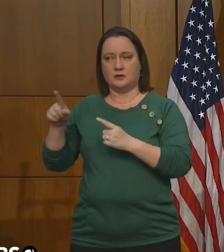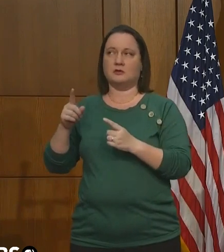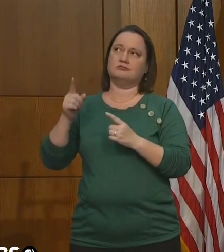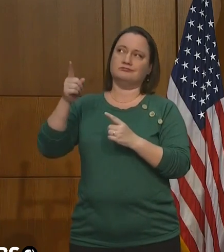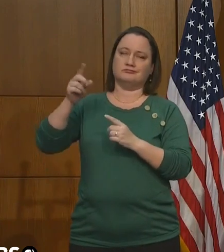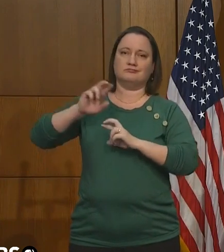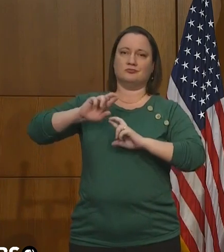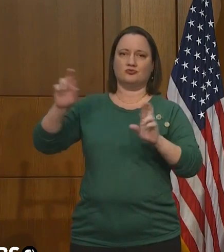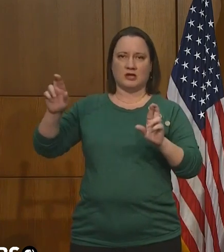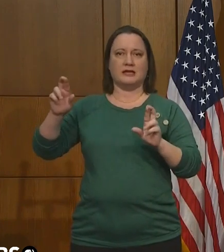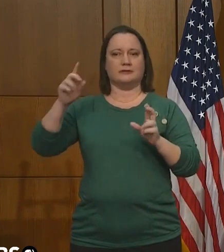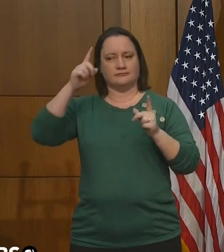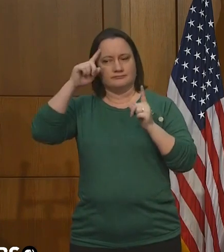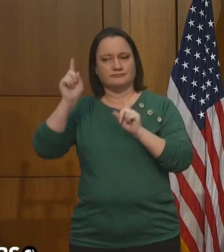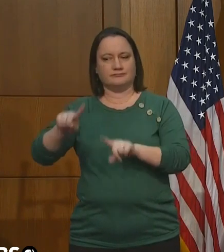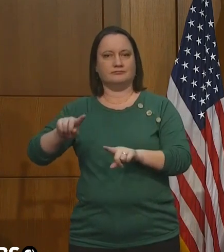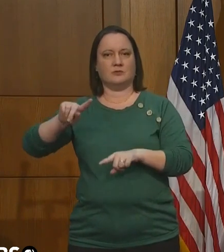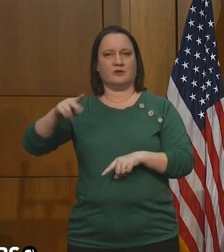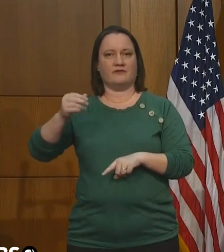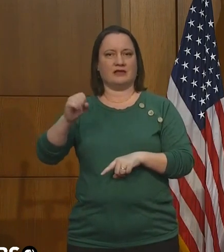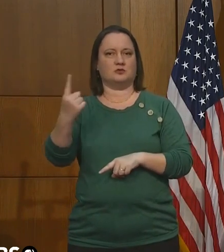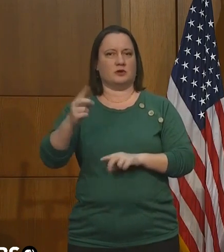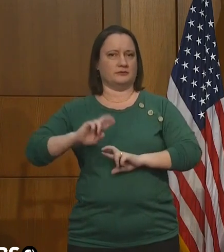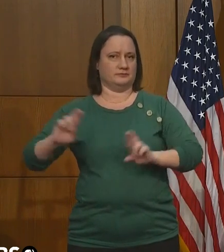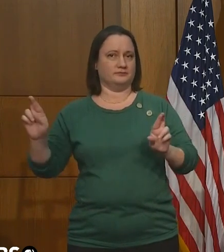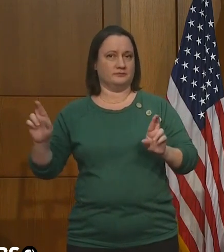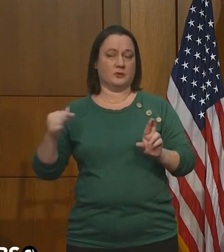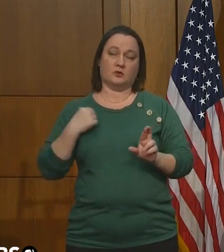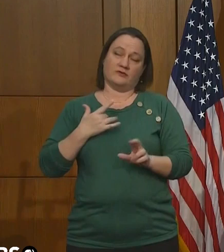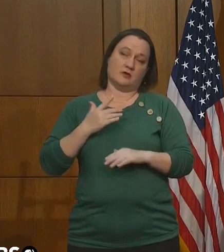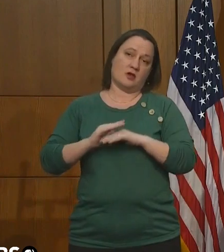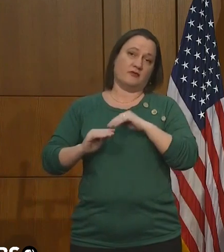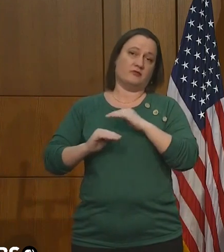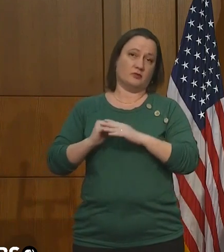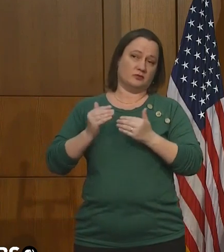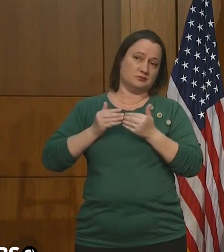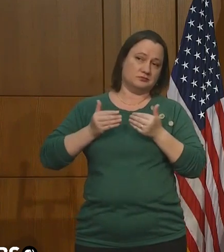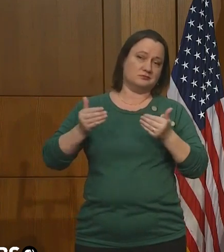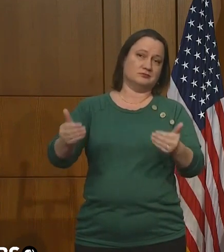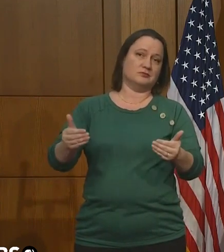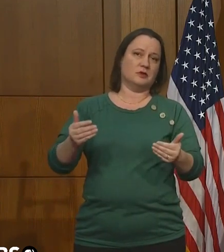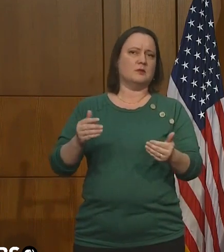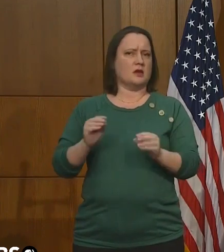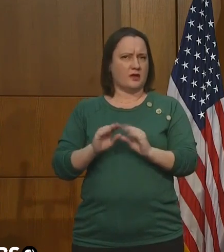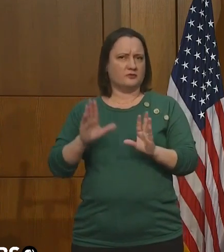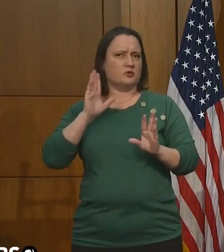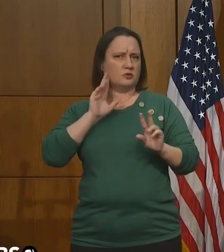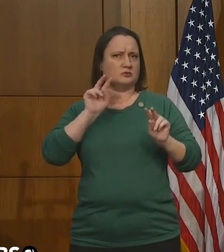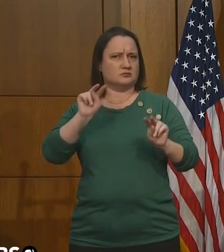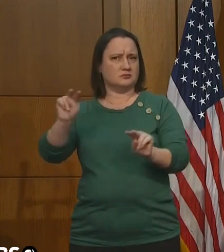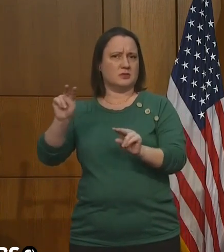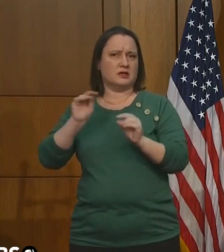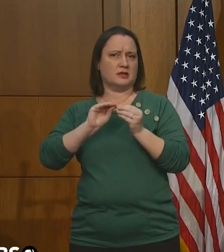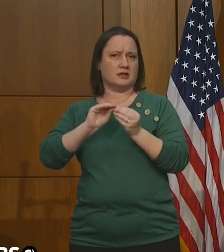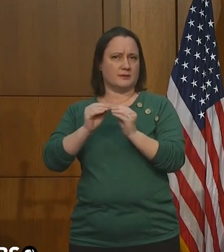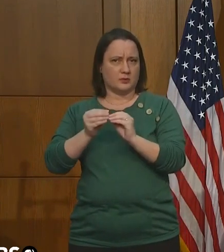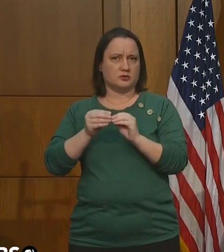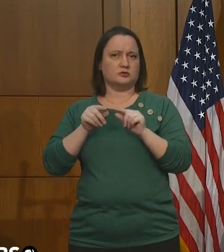move into phase one. So we feel comfortable moving forward, but we will obviously be watching the numbers as we move forward.